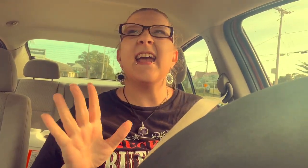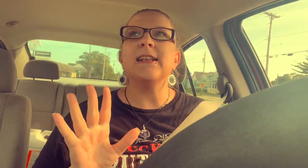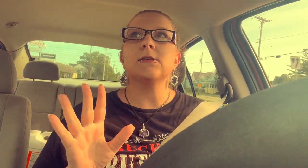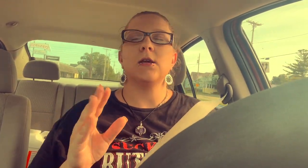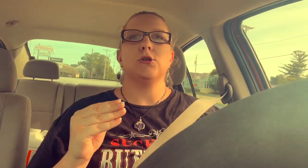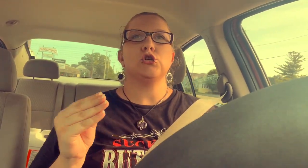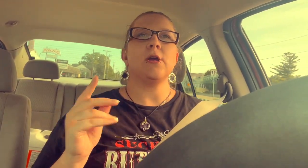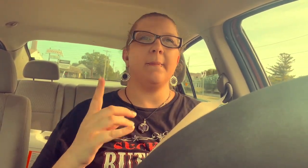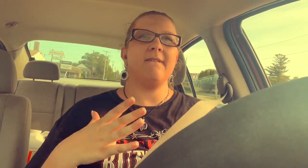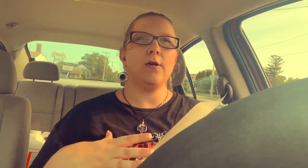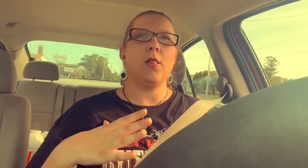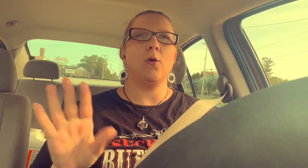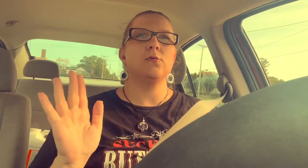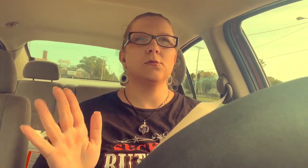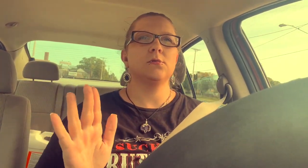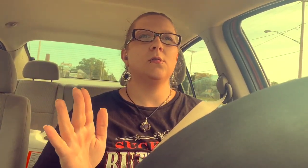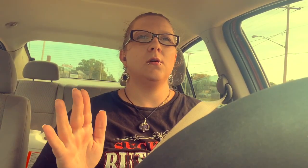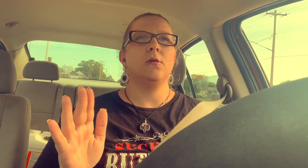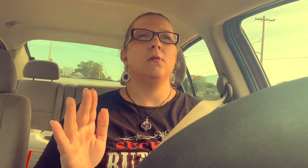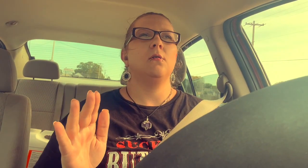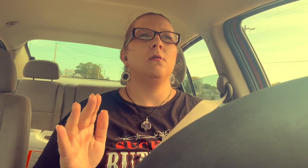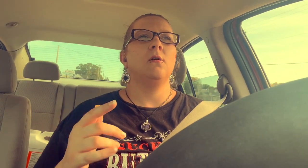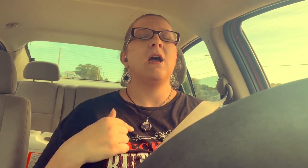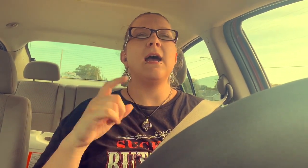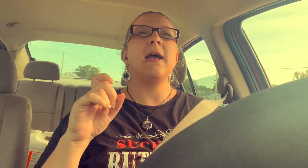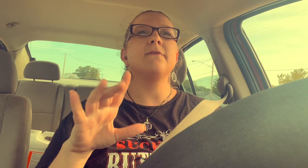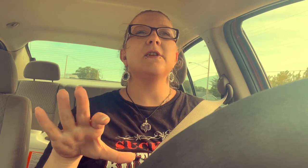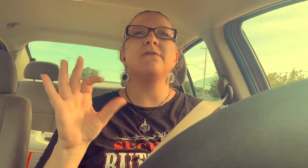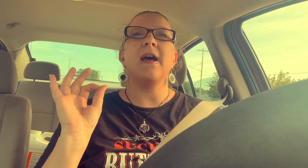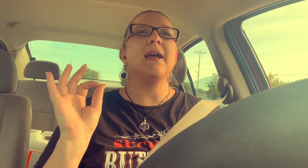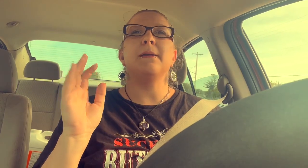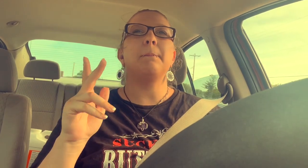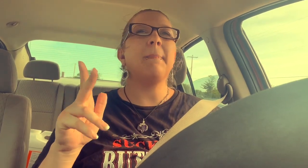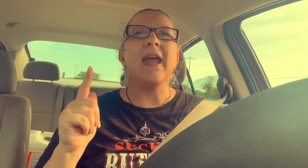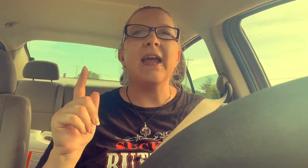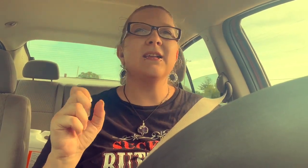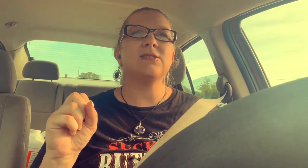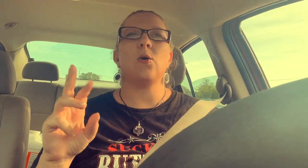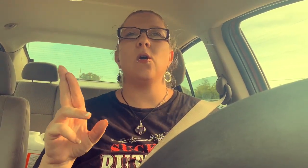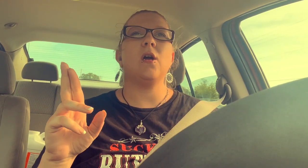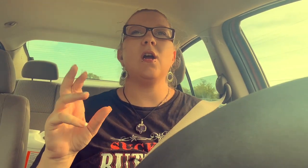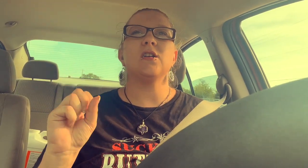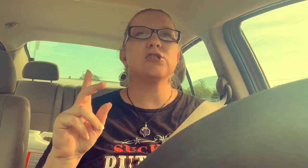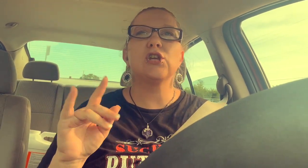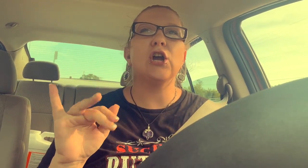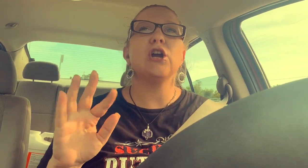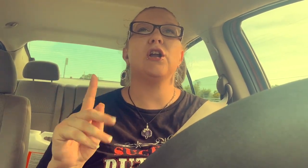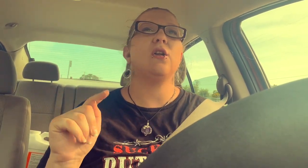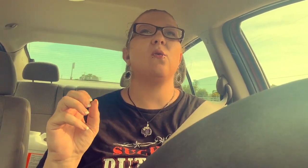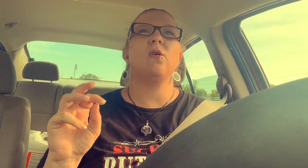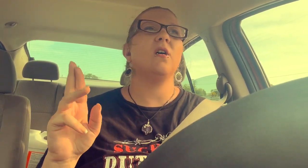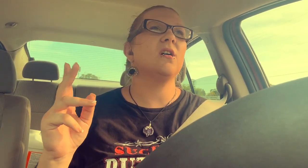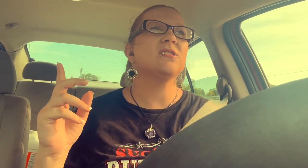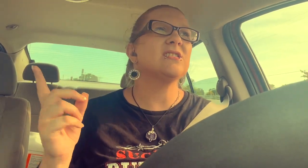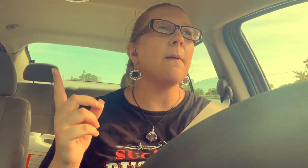hate shopping for clothes. I have to find pants or a skirt or